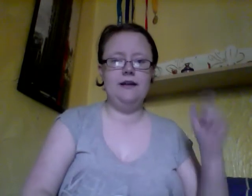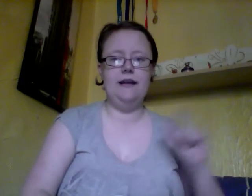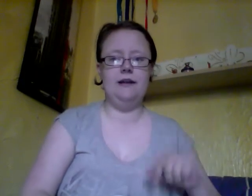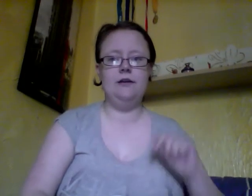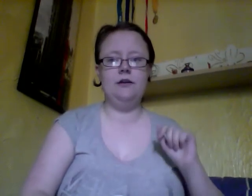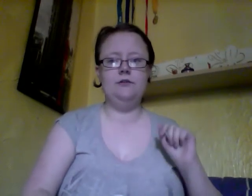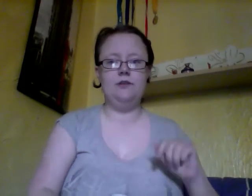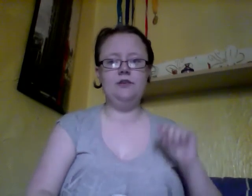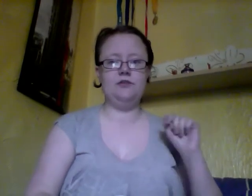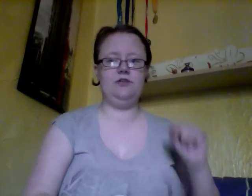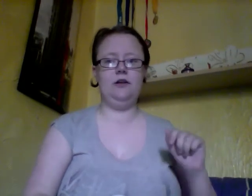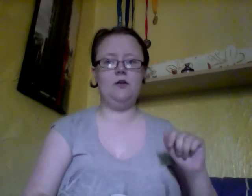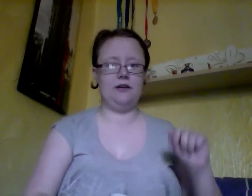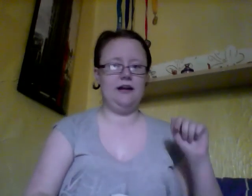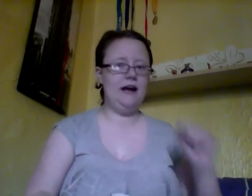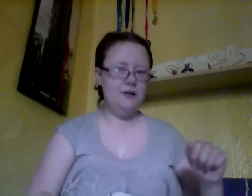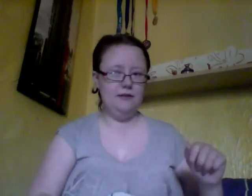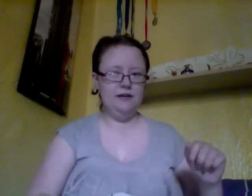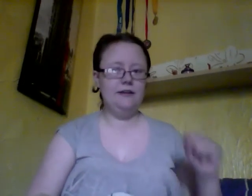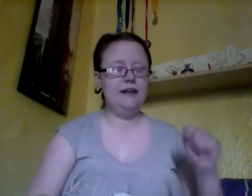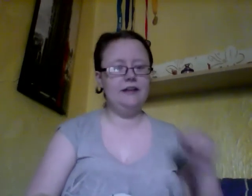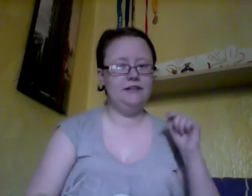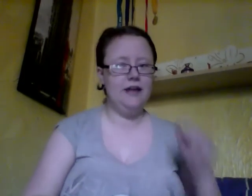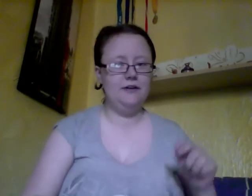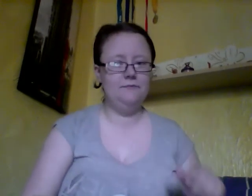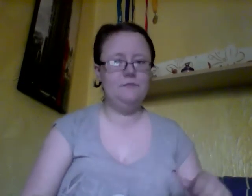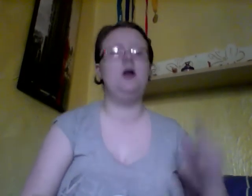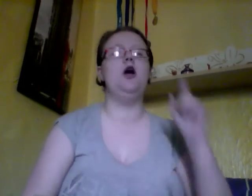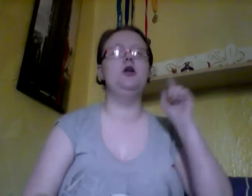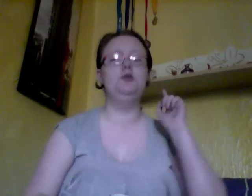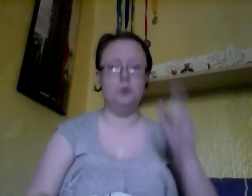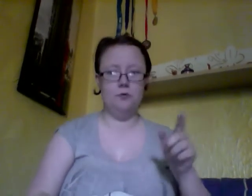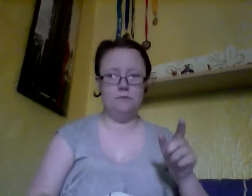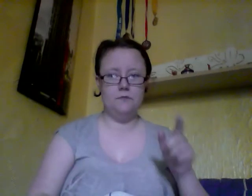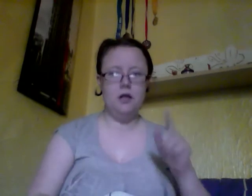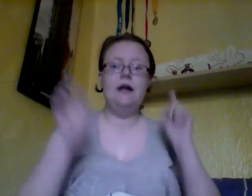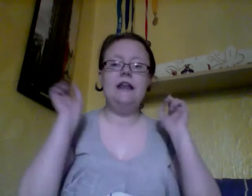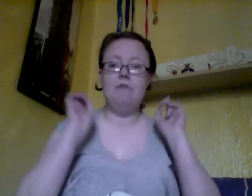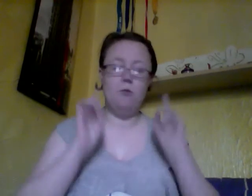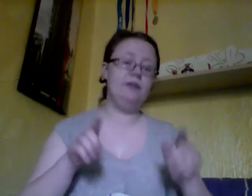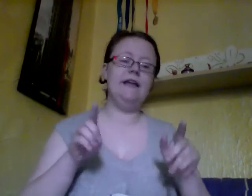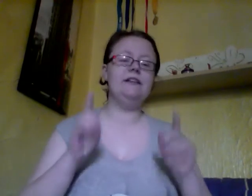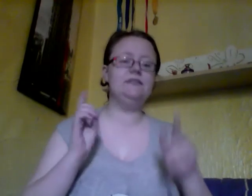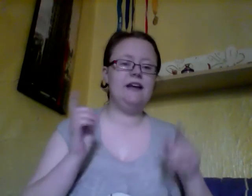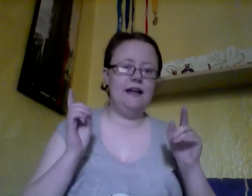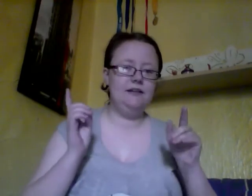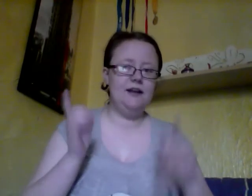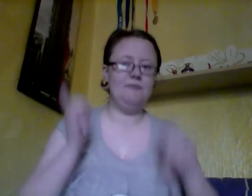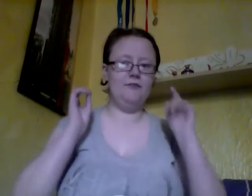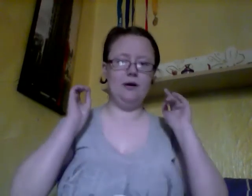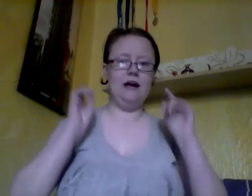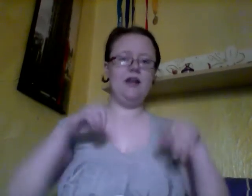A. Does Sherlock and Irene get together? No. They have a one-night stand before Irene